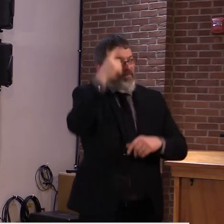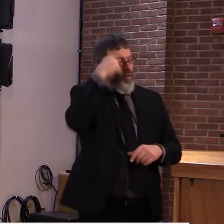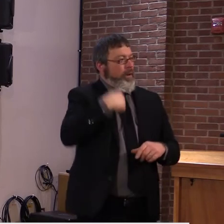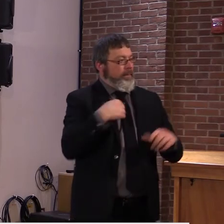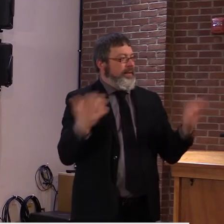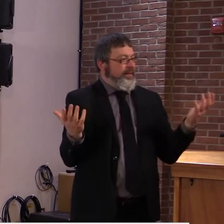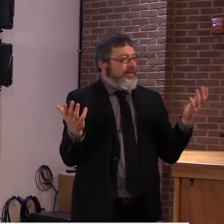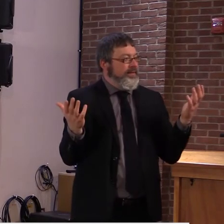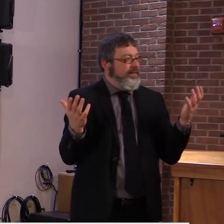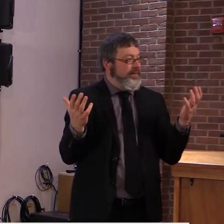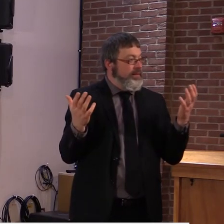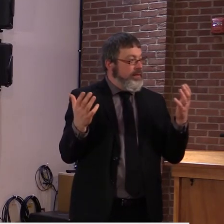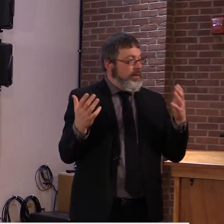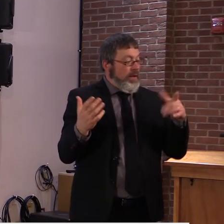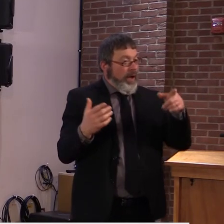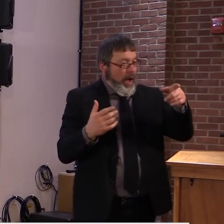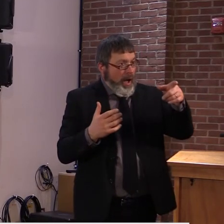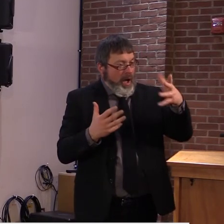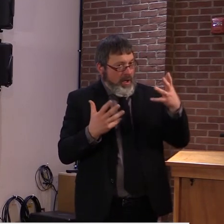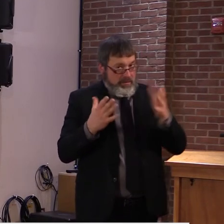you tend to help them out.